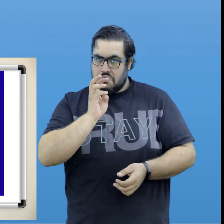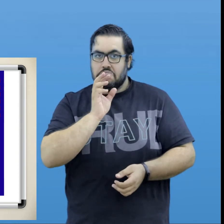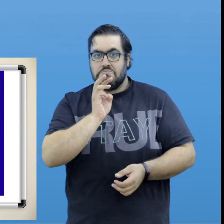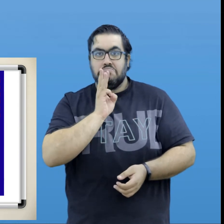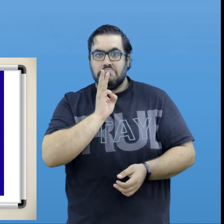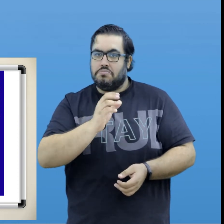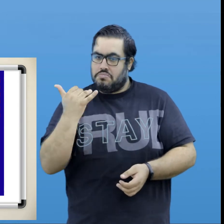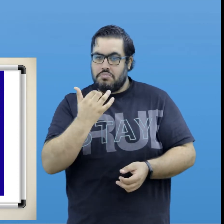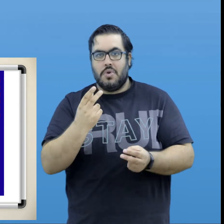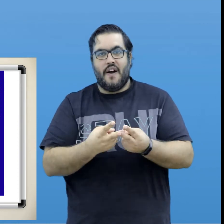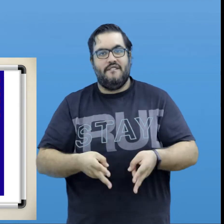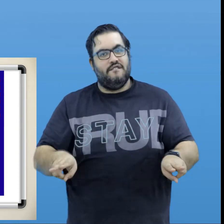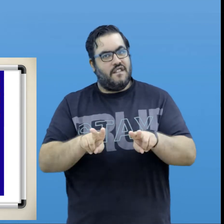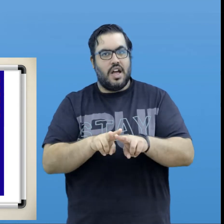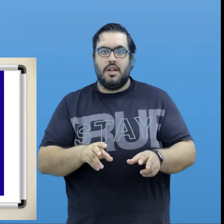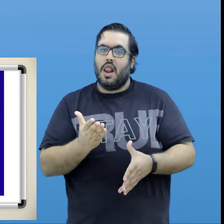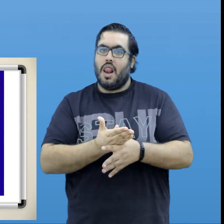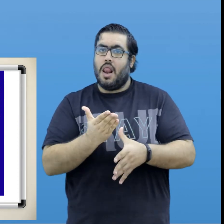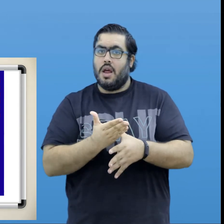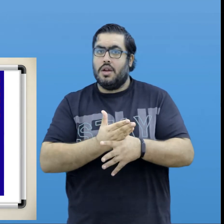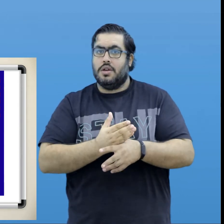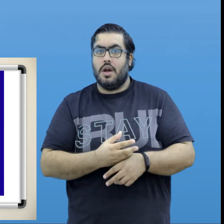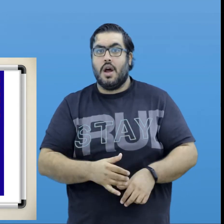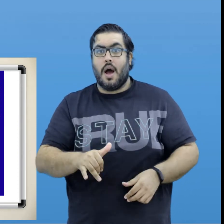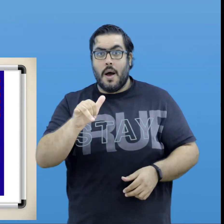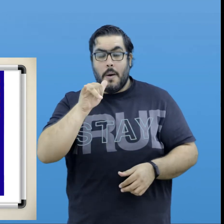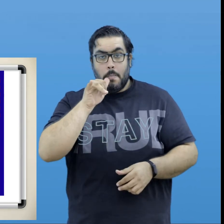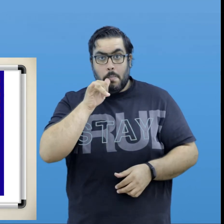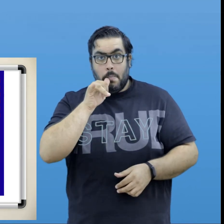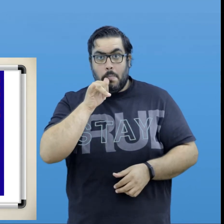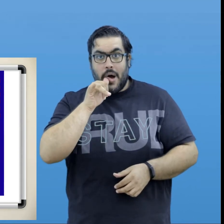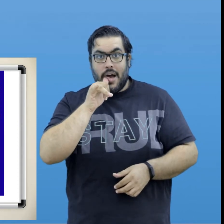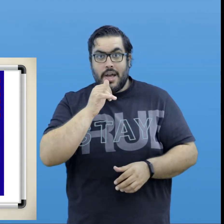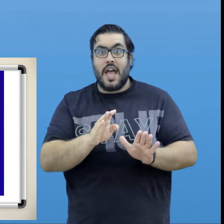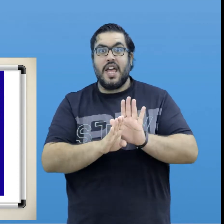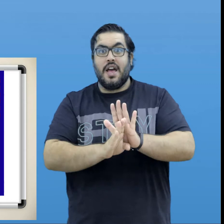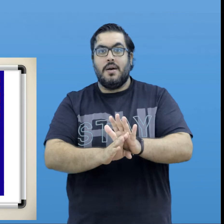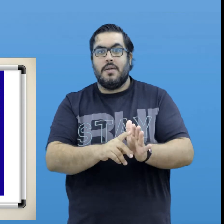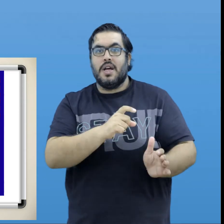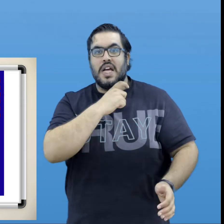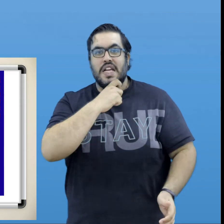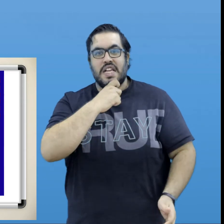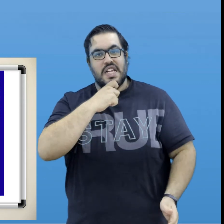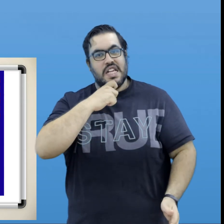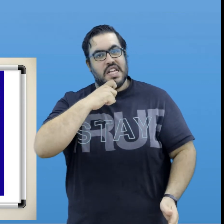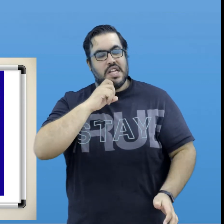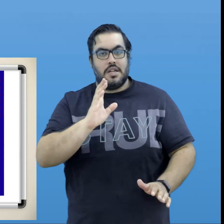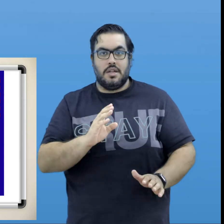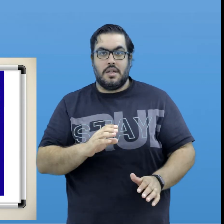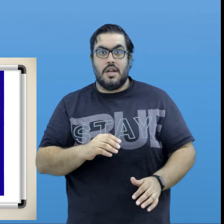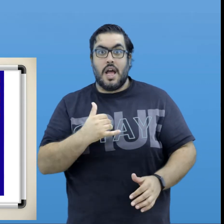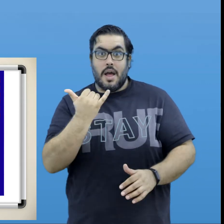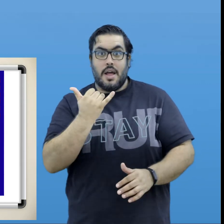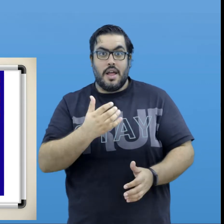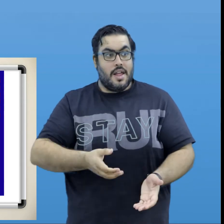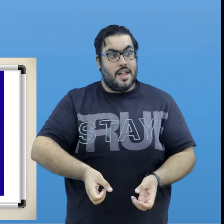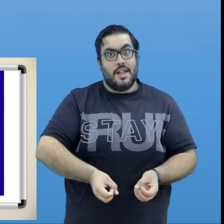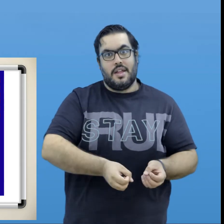water is vital. Why? Because water prevents dehydration and flushes out toxins from the body.